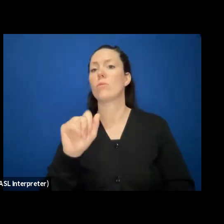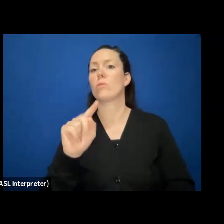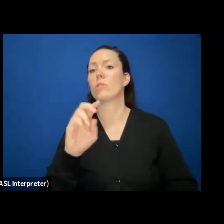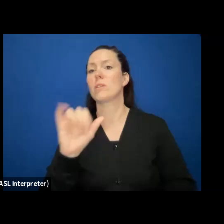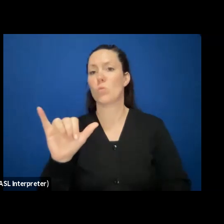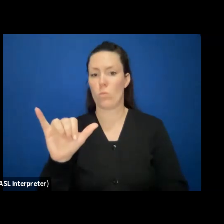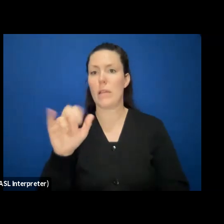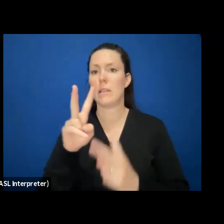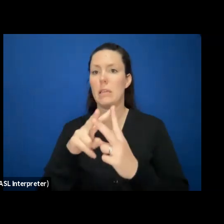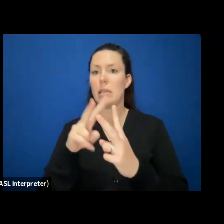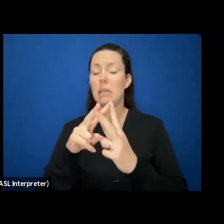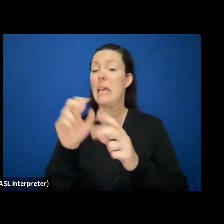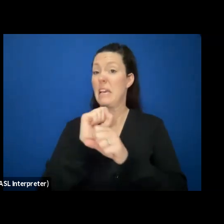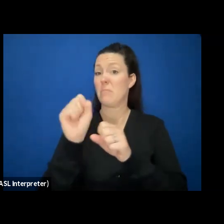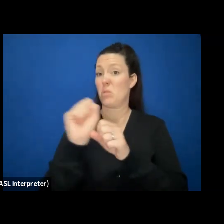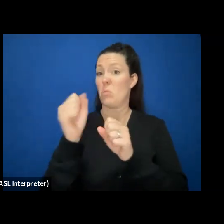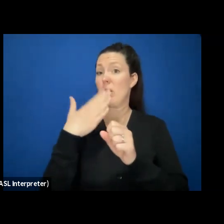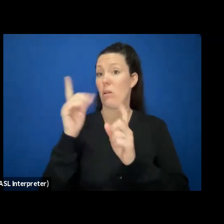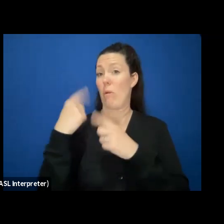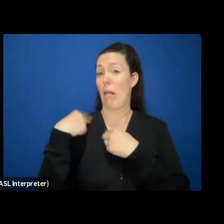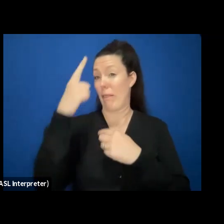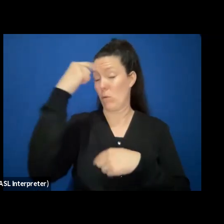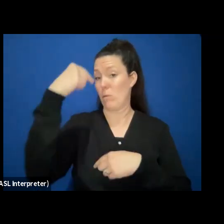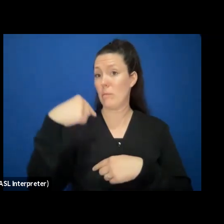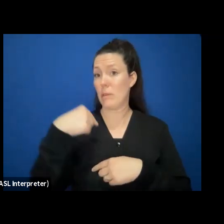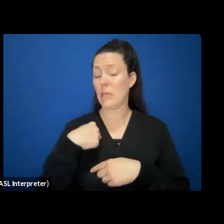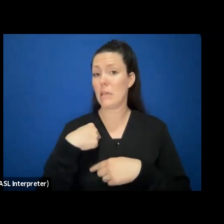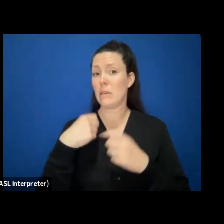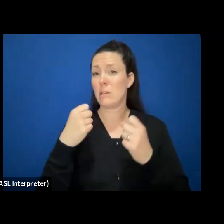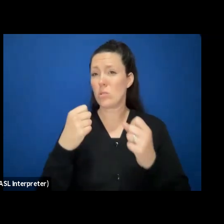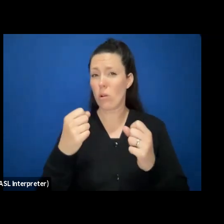And again, it's been working well for us, so I